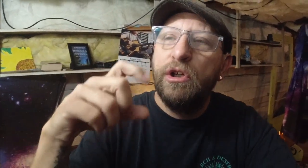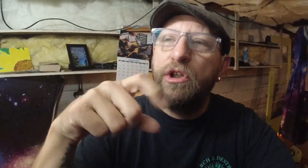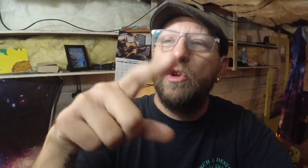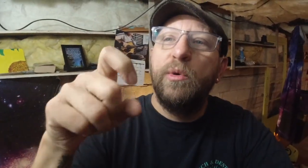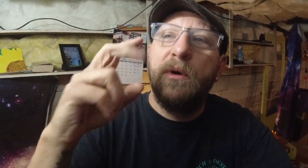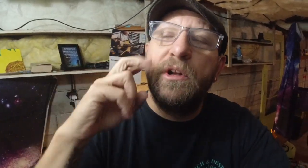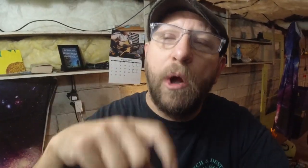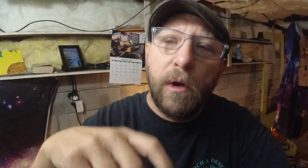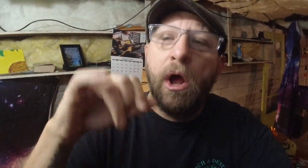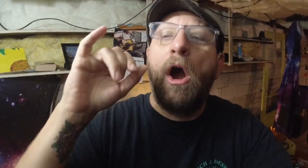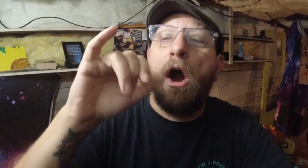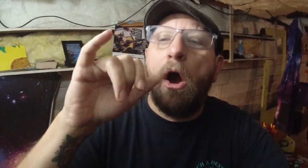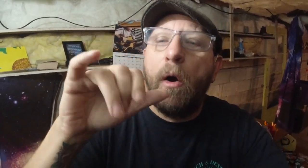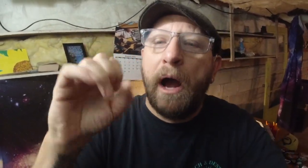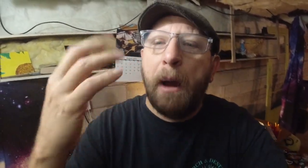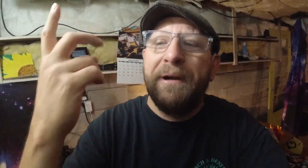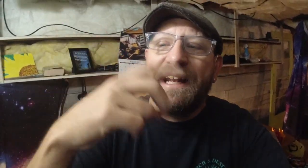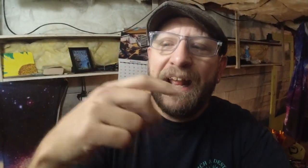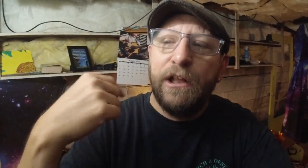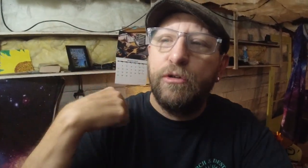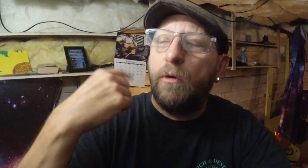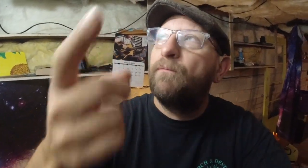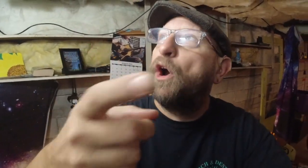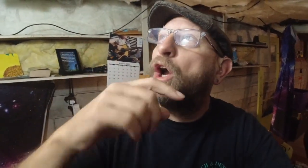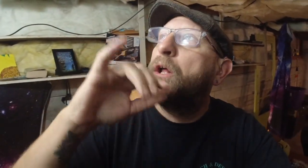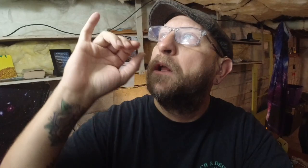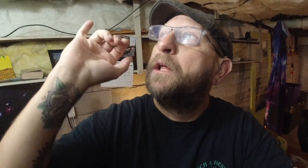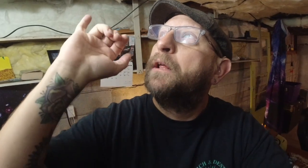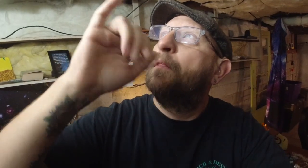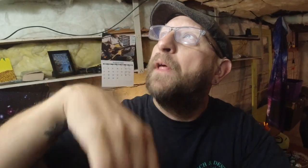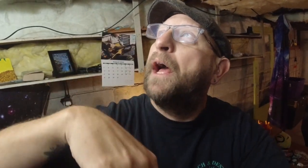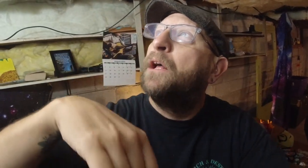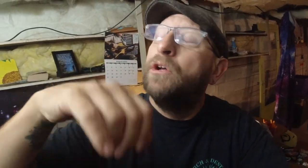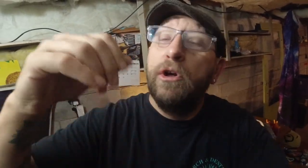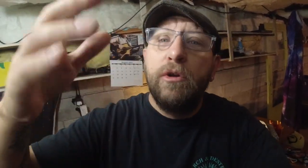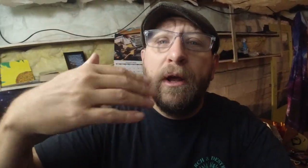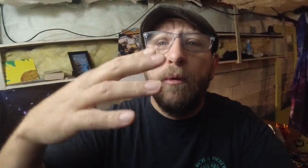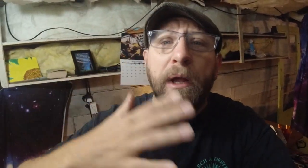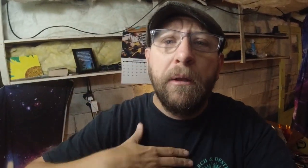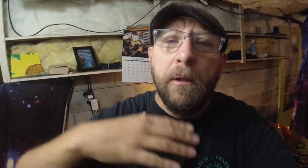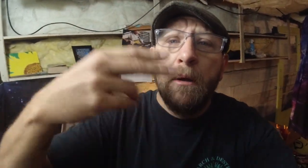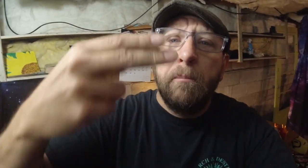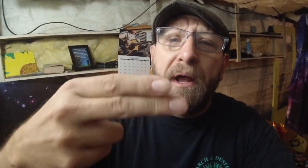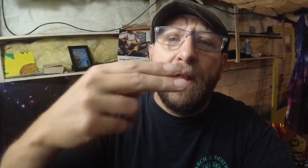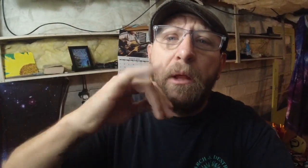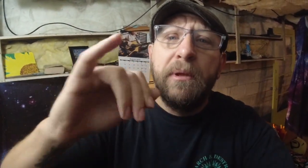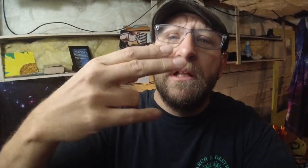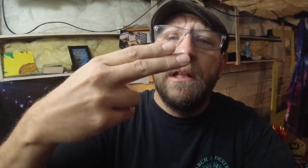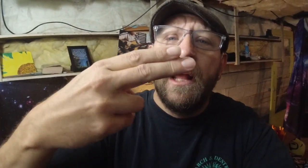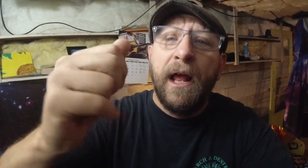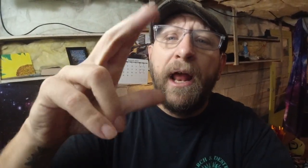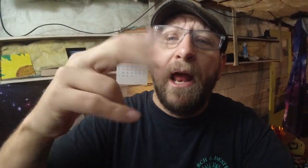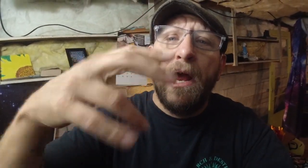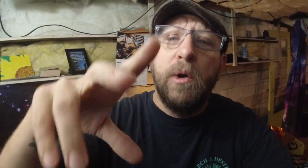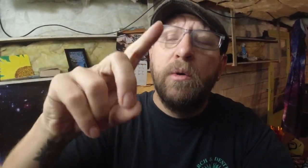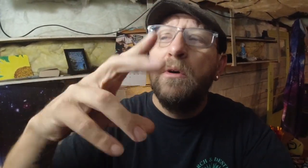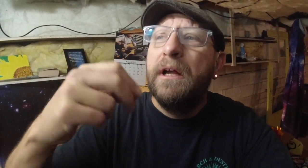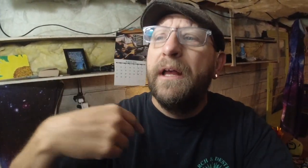Do you want to know how many days to find that? Anyway, my name is Hill and